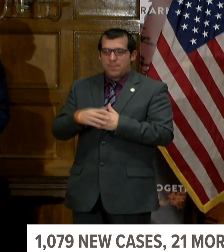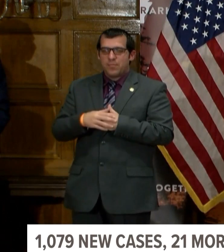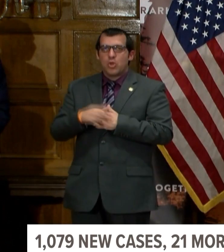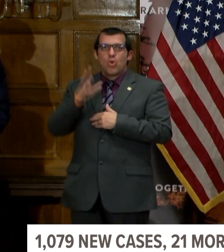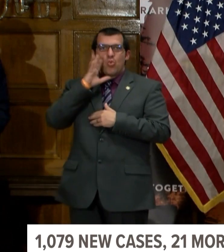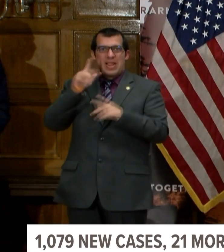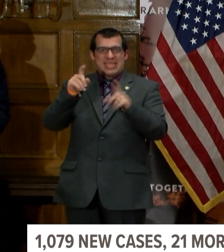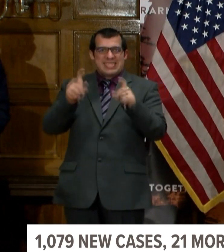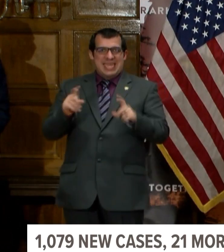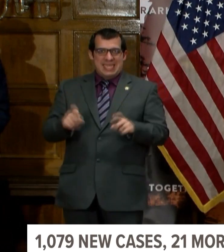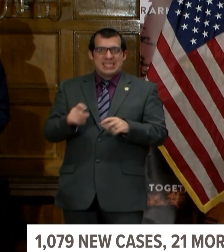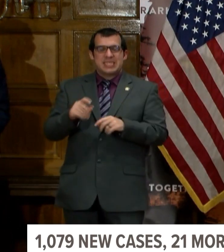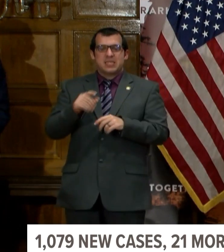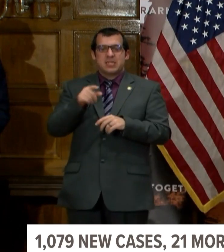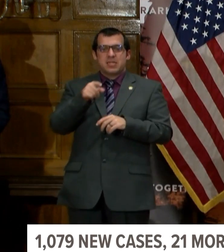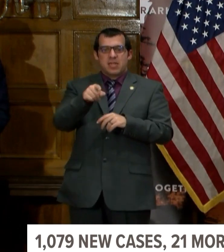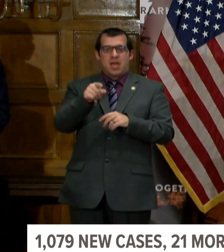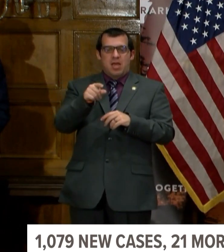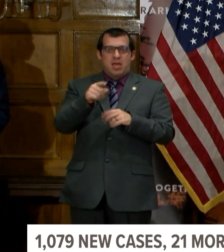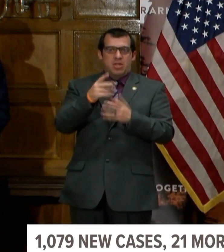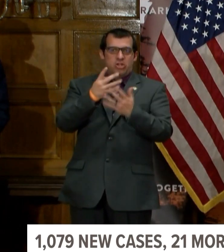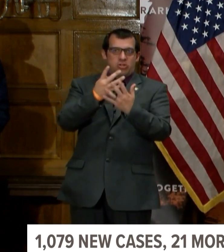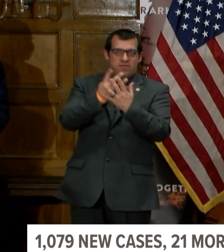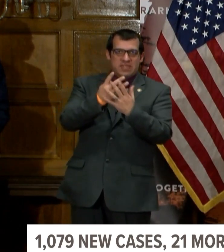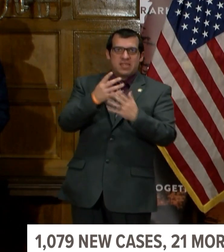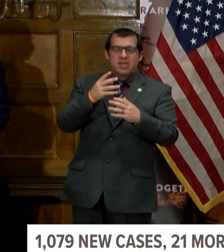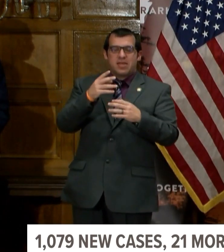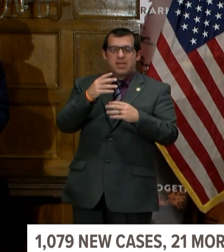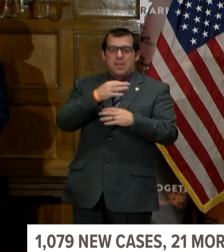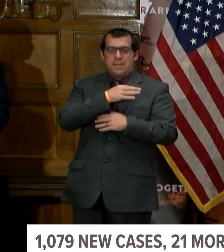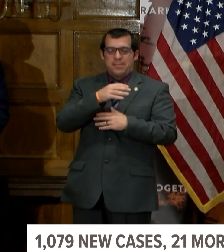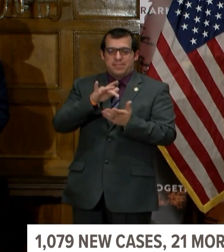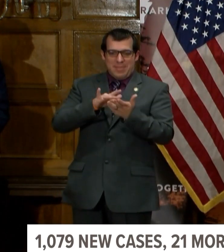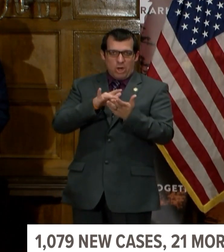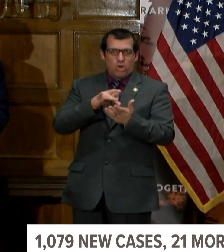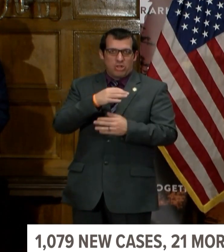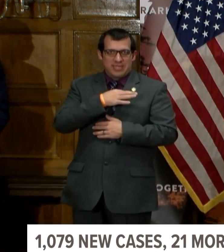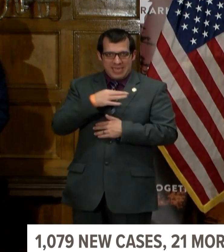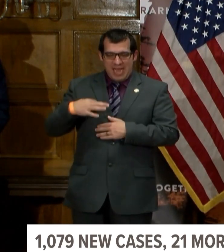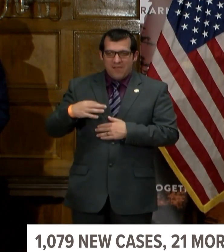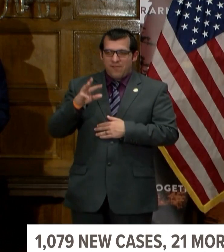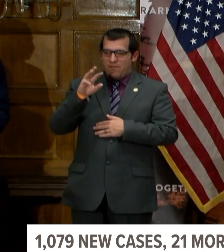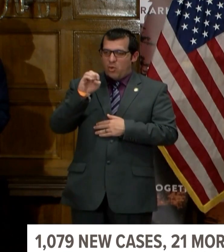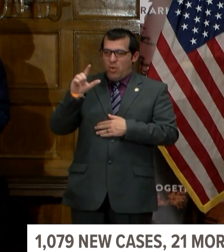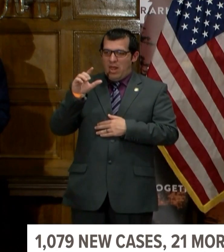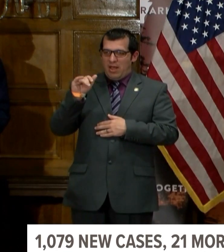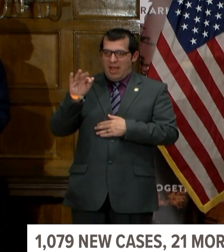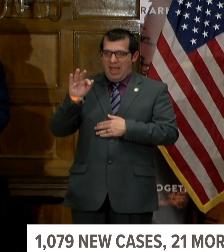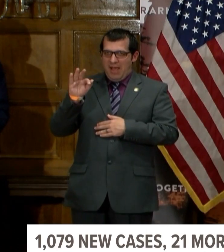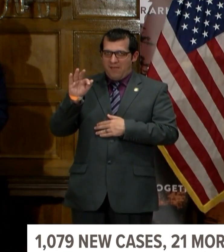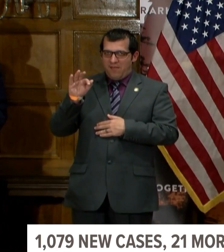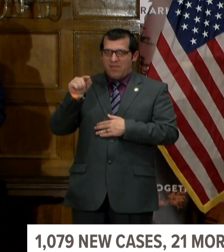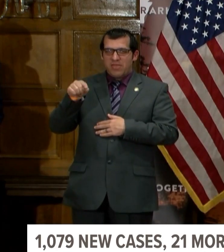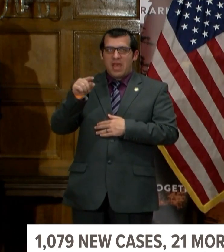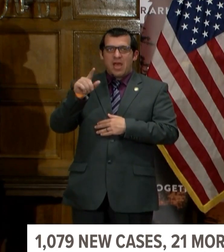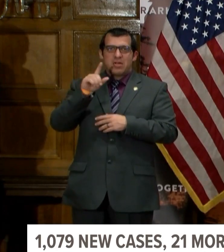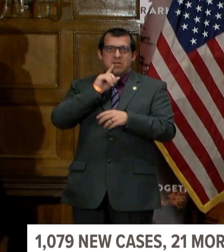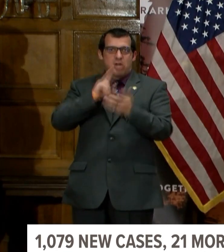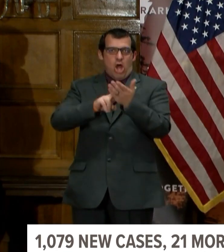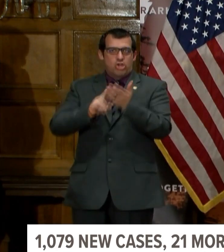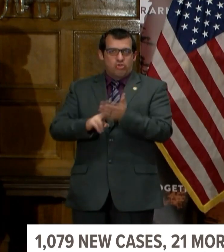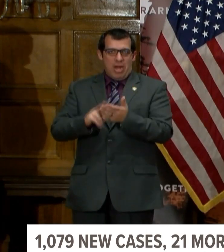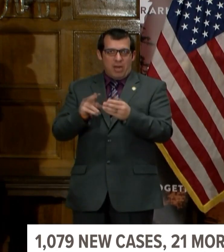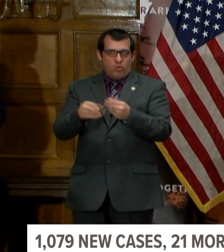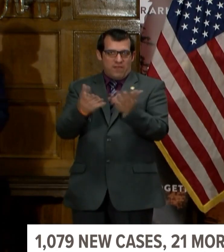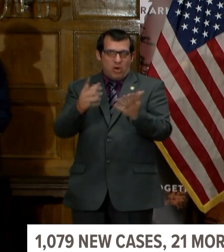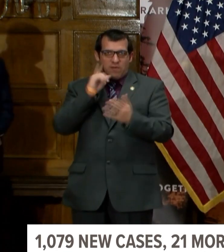testing facility medical staff employed by WellPath, which is the contract medical provider for the state of Arkansas.